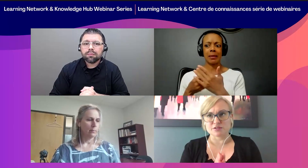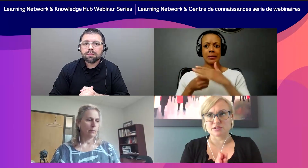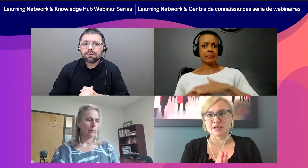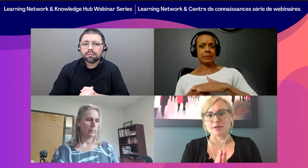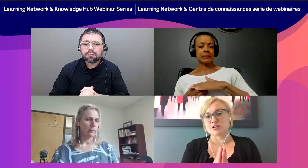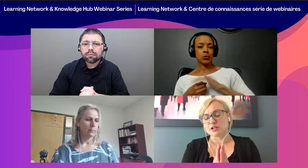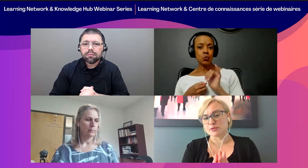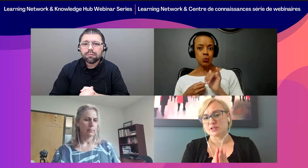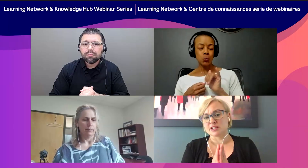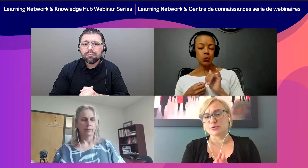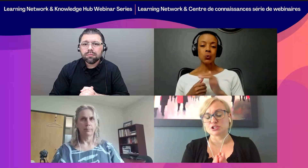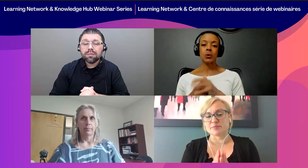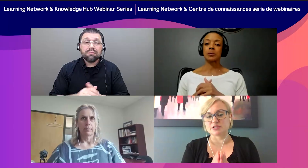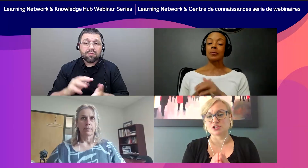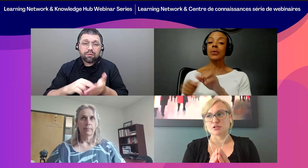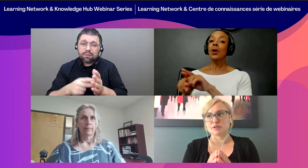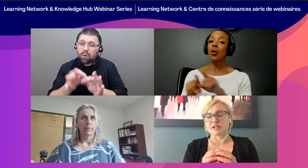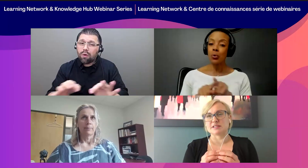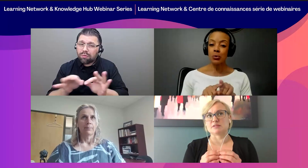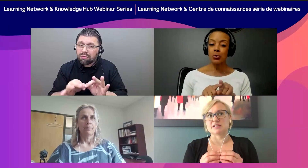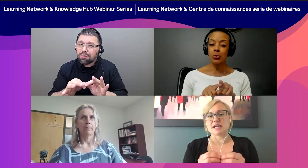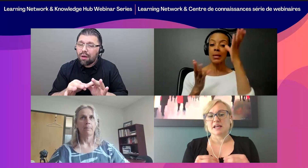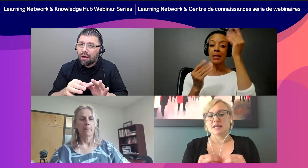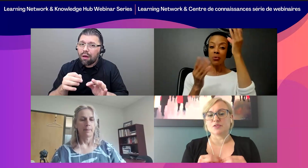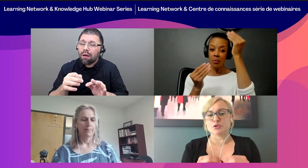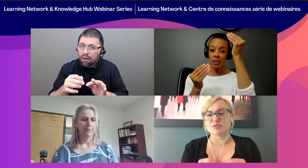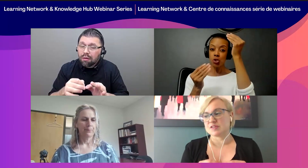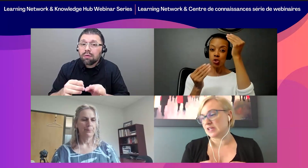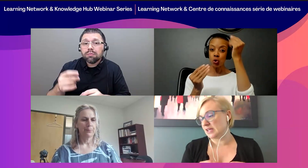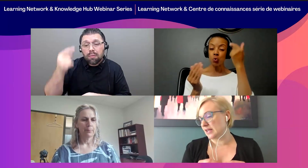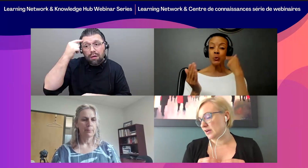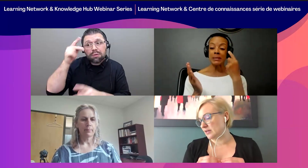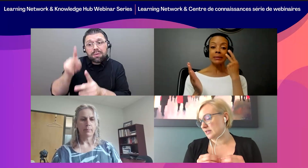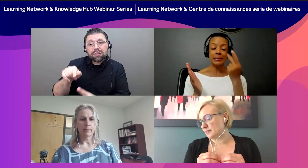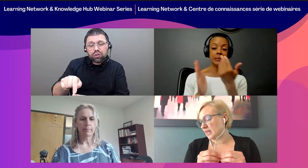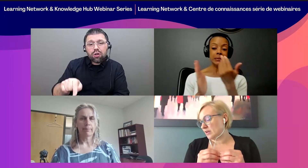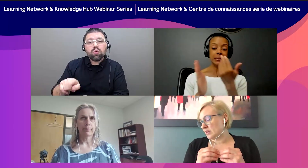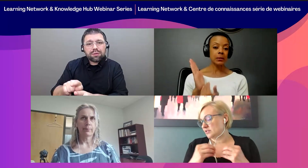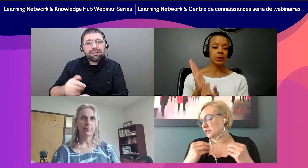thing we have think about, the literature have been showing right now that if you see